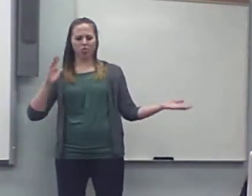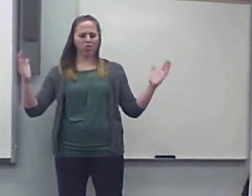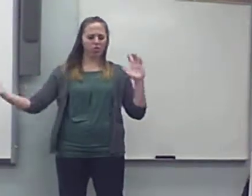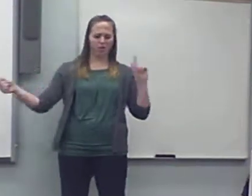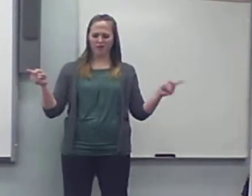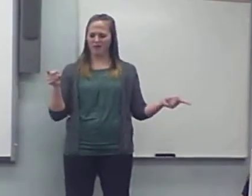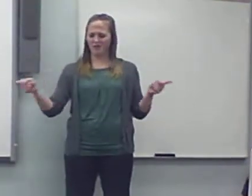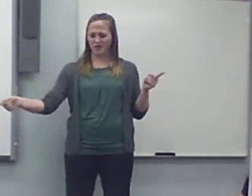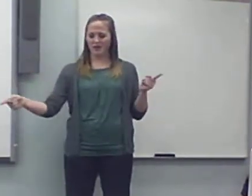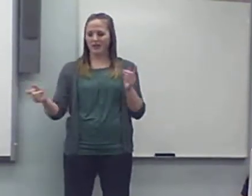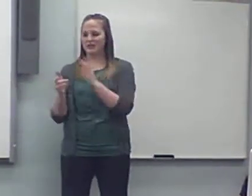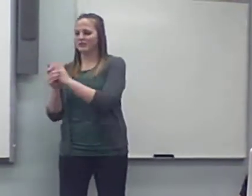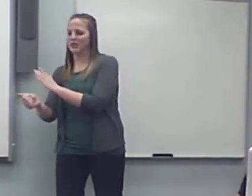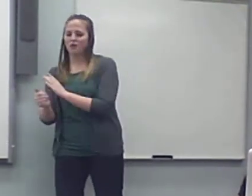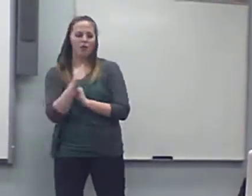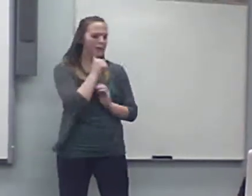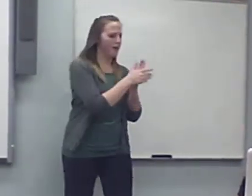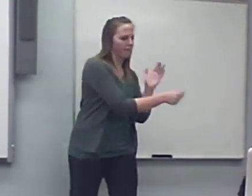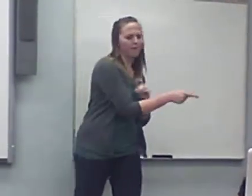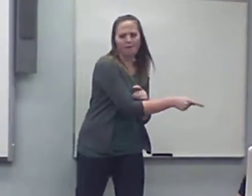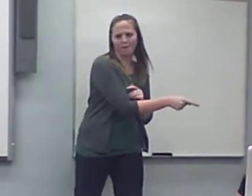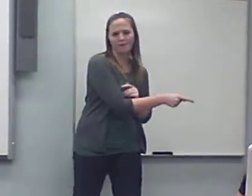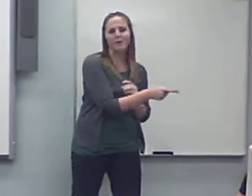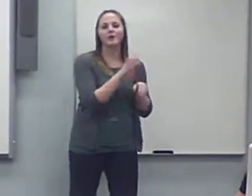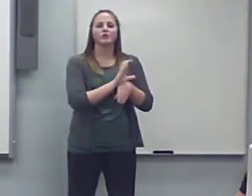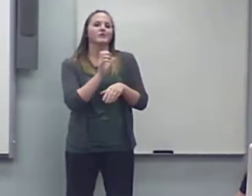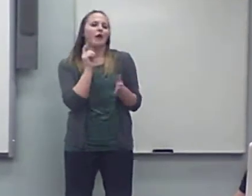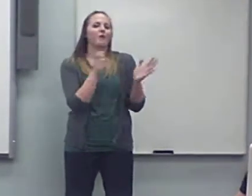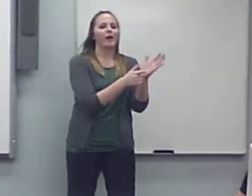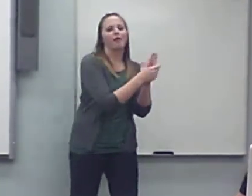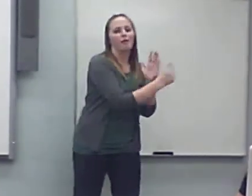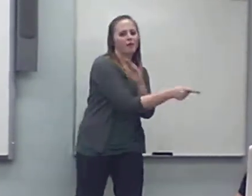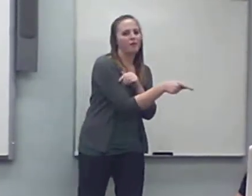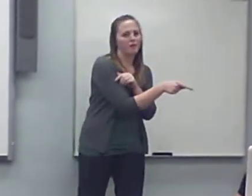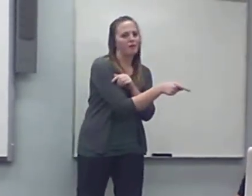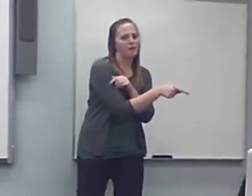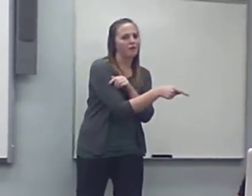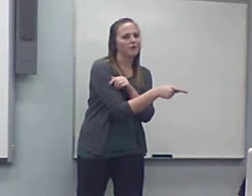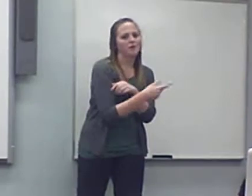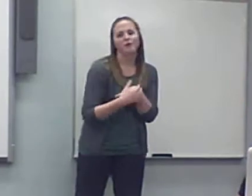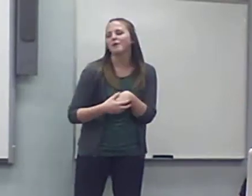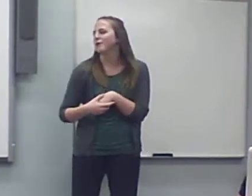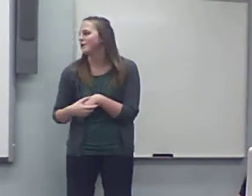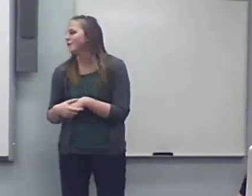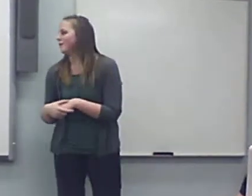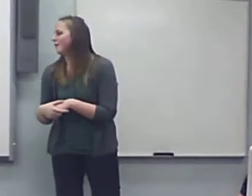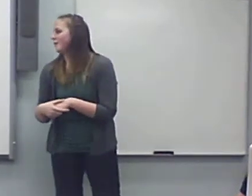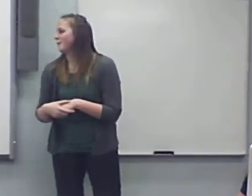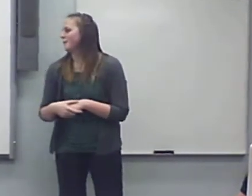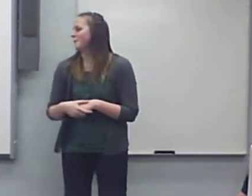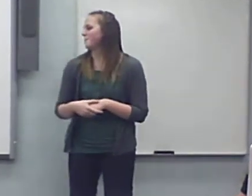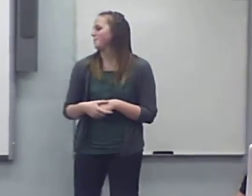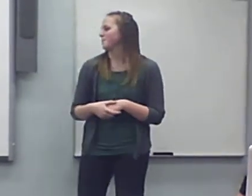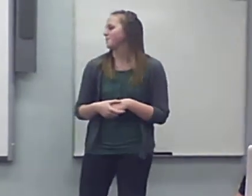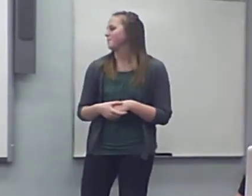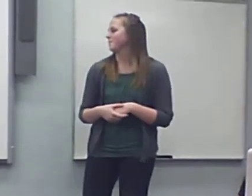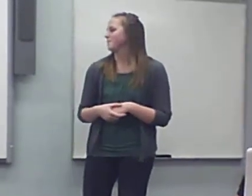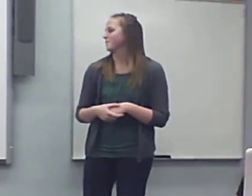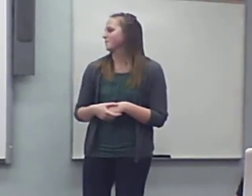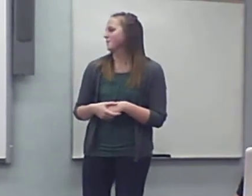again, churches really don't recognize, but it's still there. The other great advent is how deaf people become